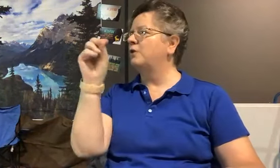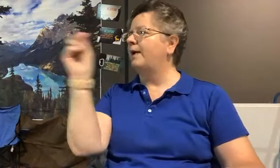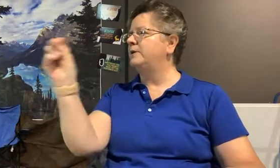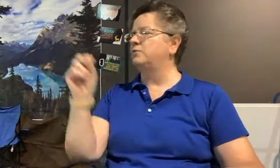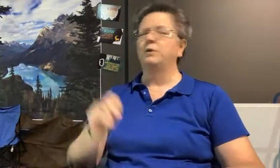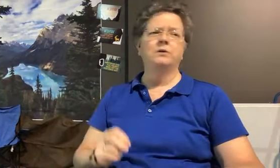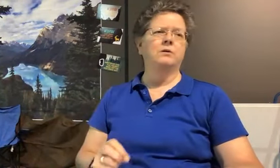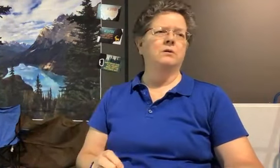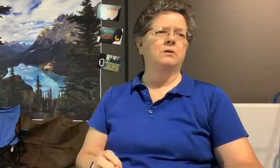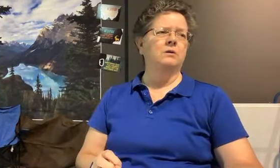describe Israel?